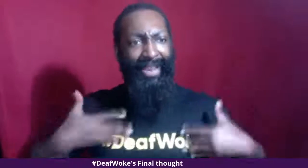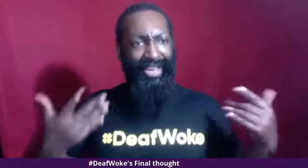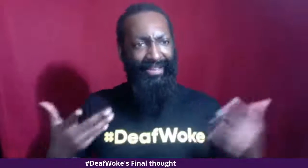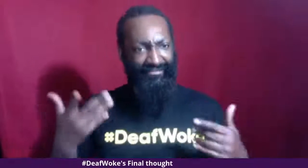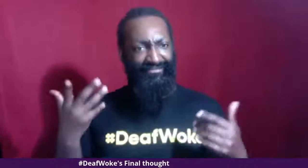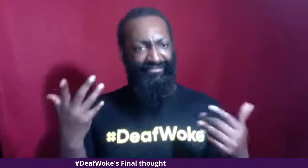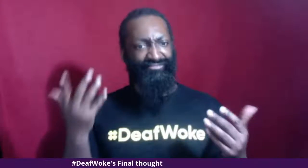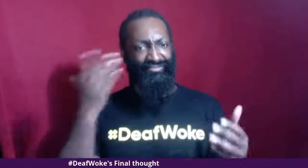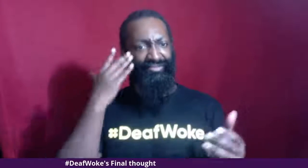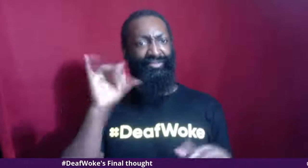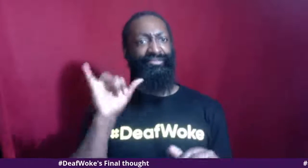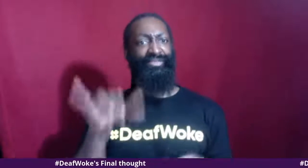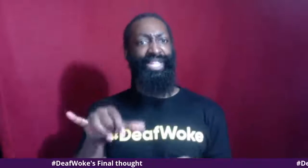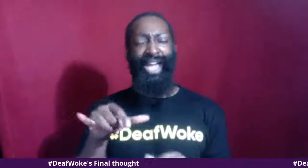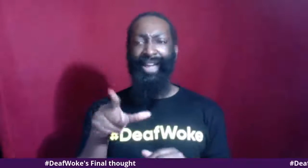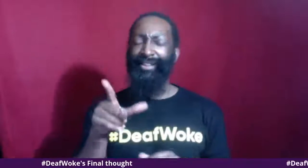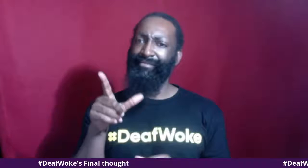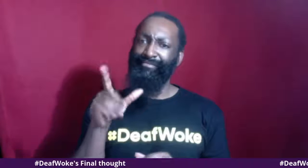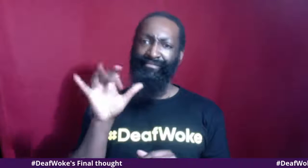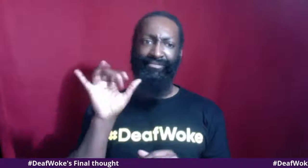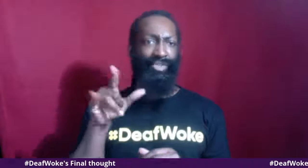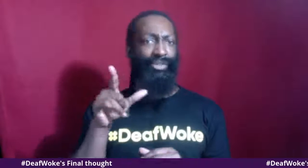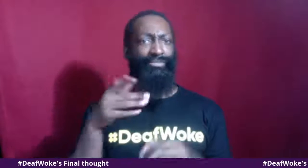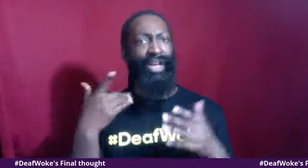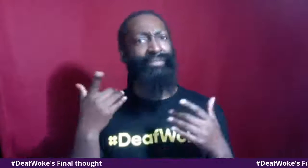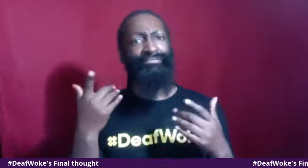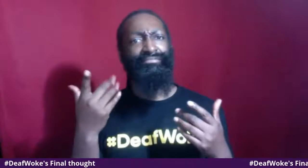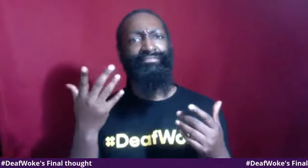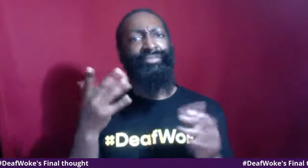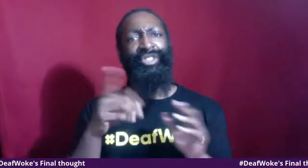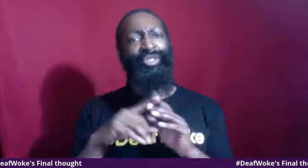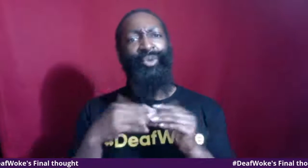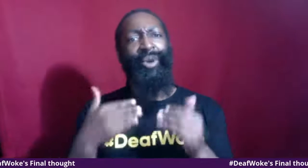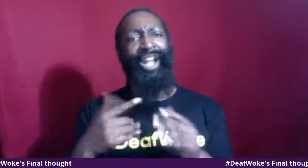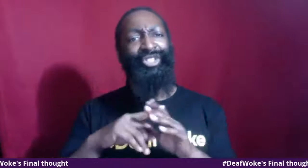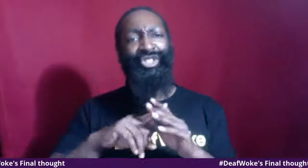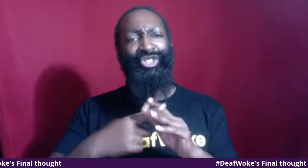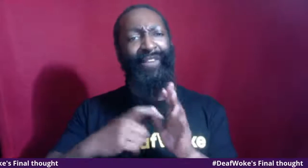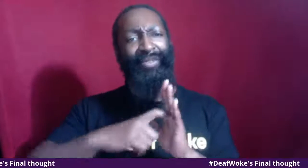life, find pursuit to happiness.